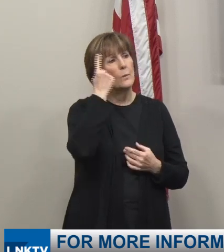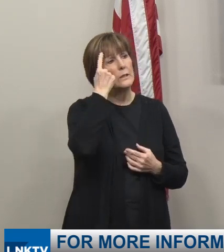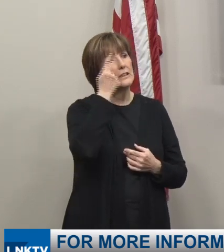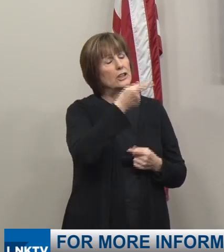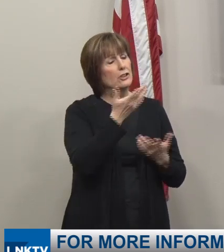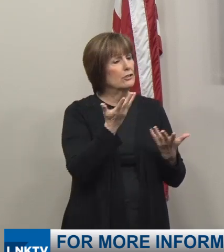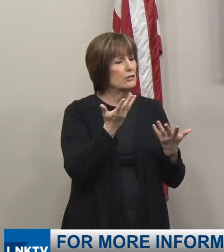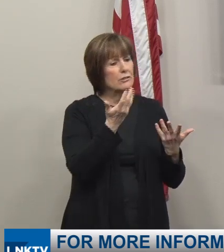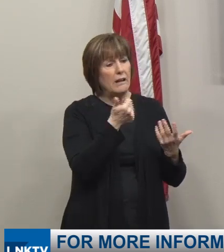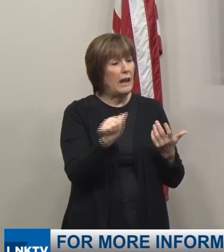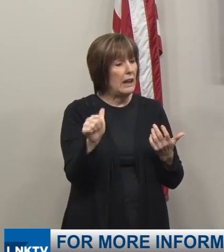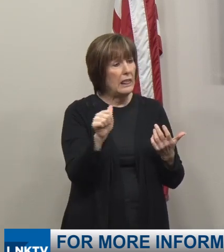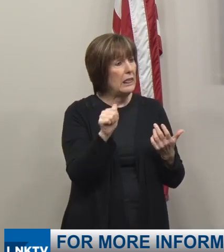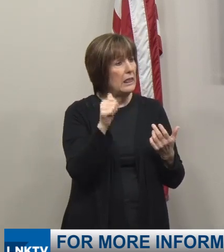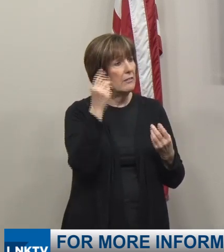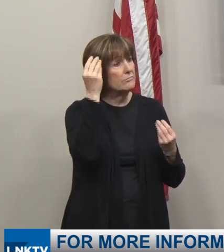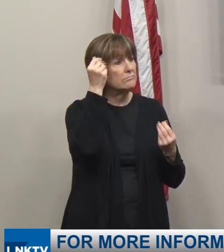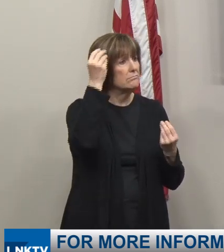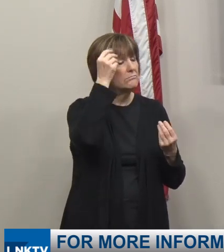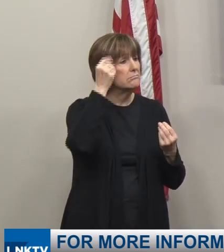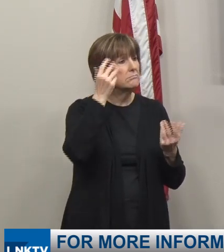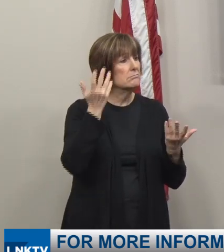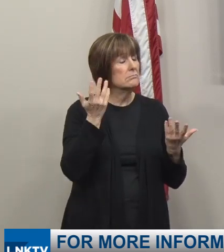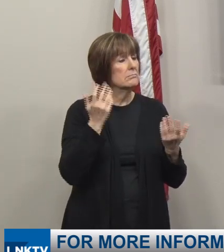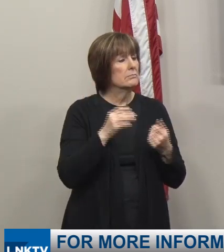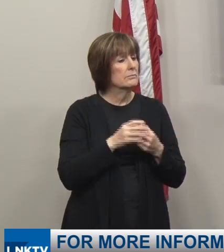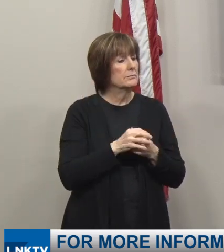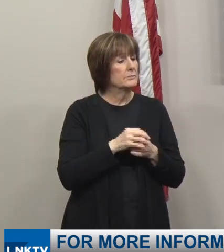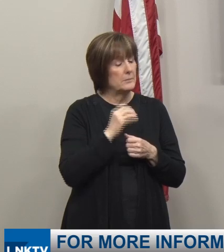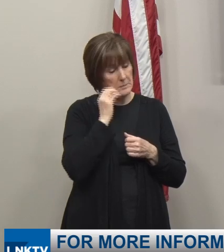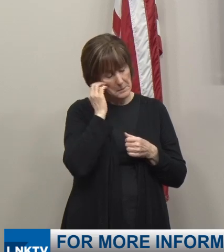given to the further,